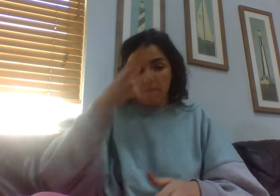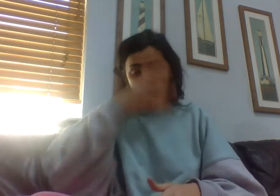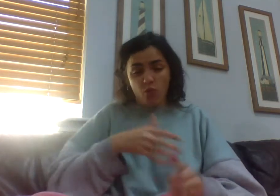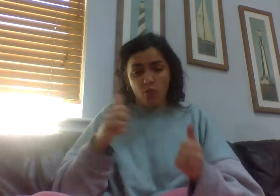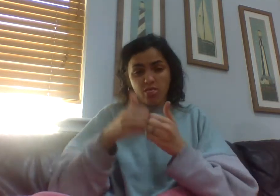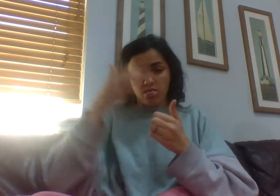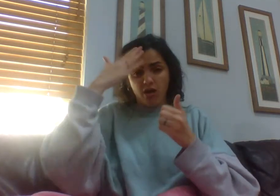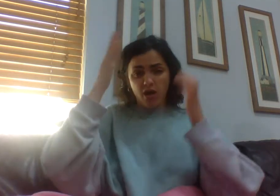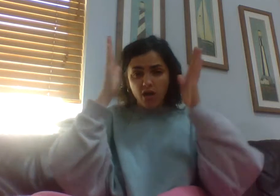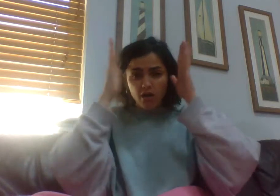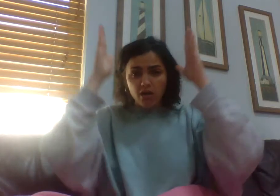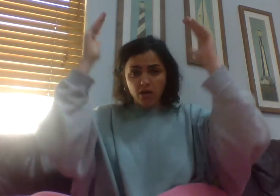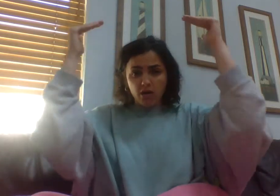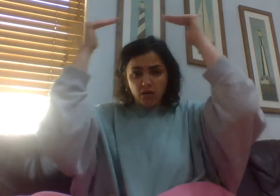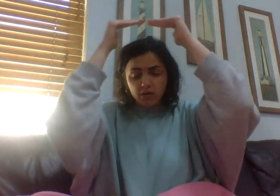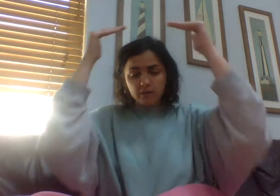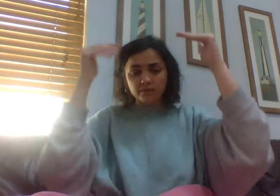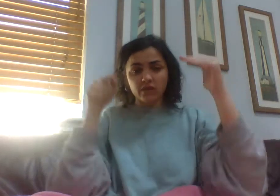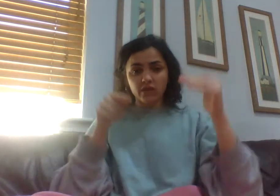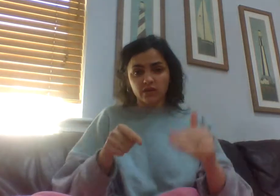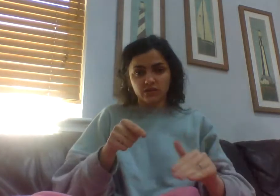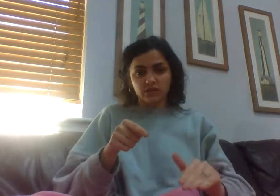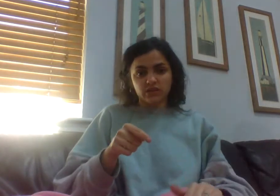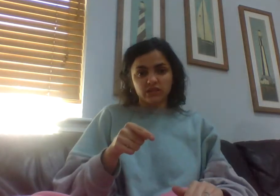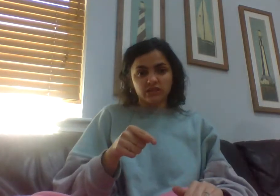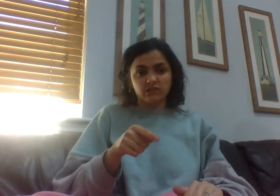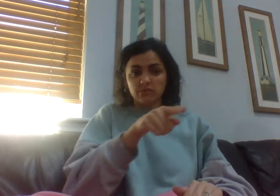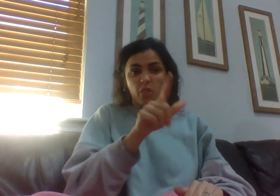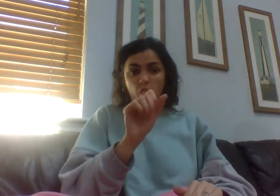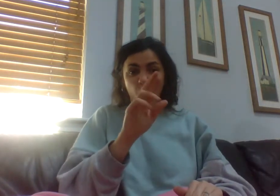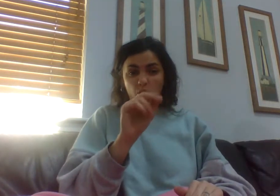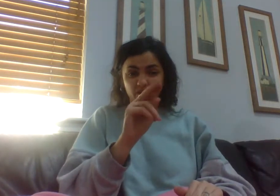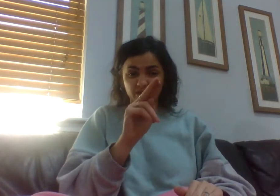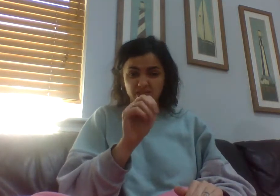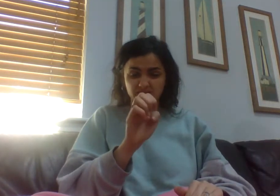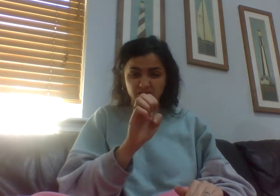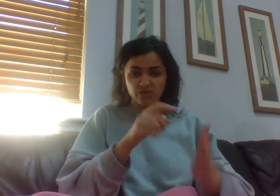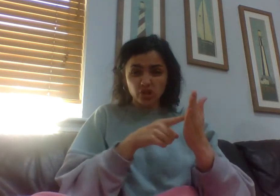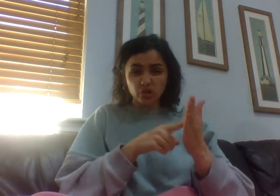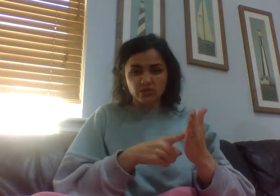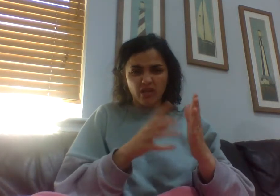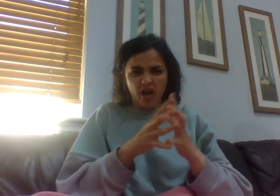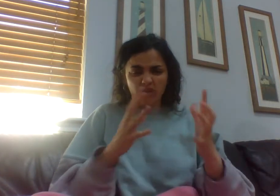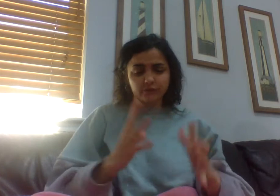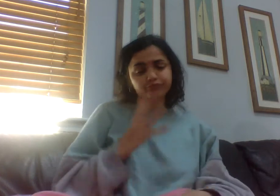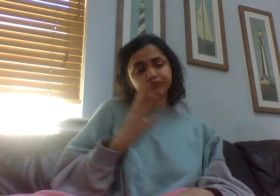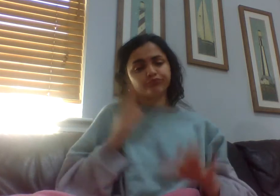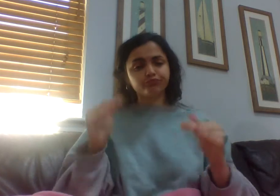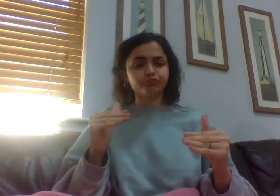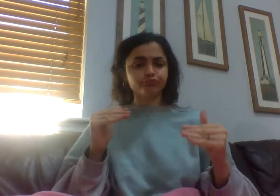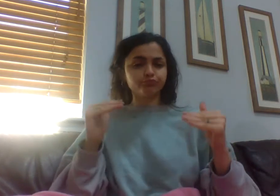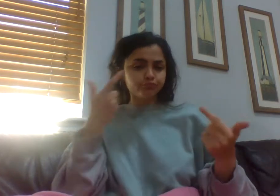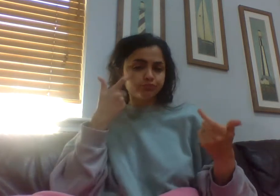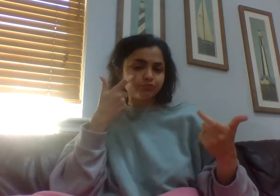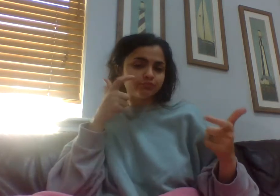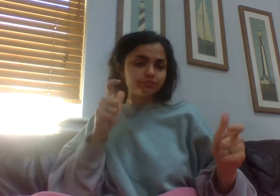of elitism and this snobbery that existed amongst many of the African Americans who had become quite wealthy,